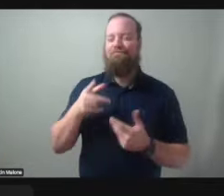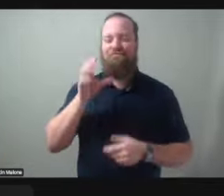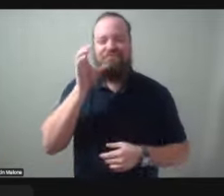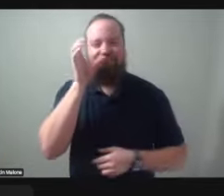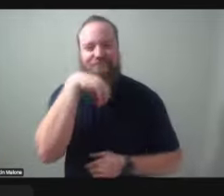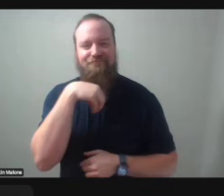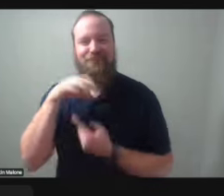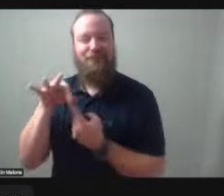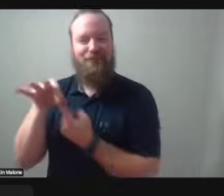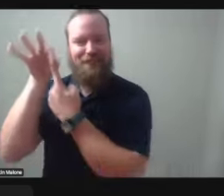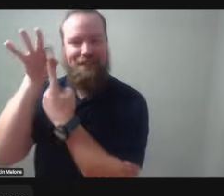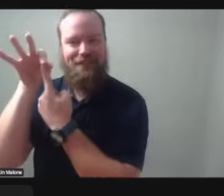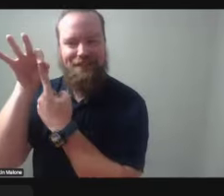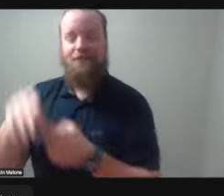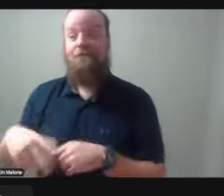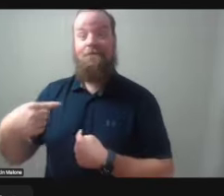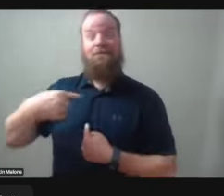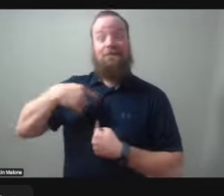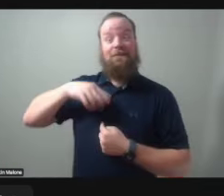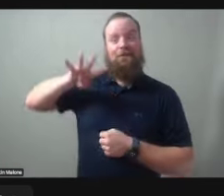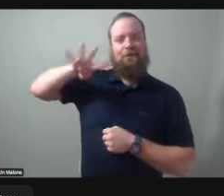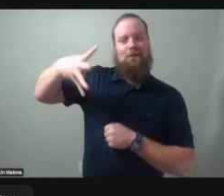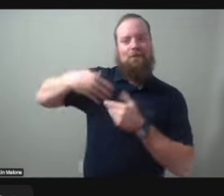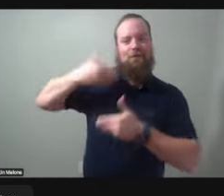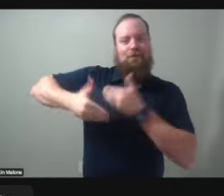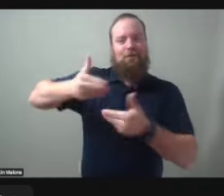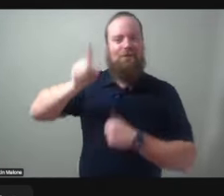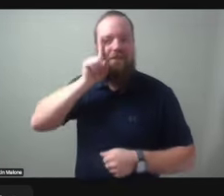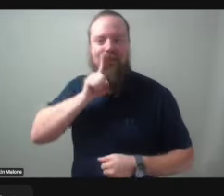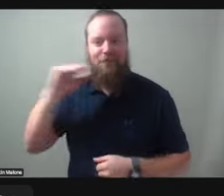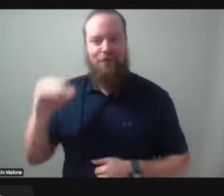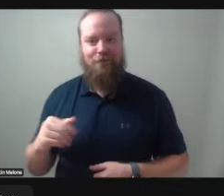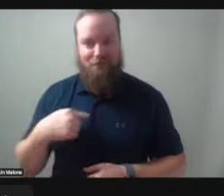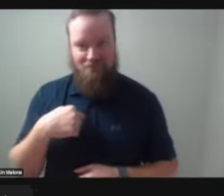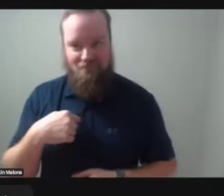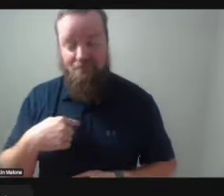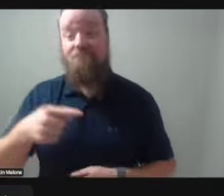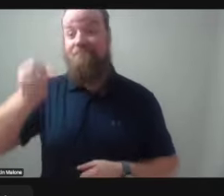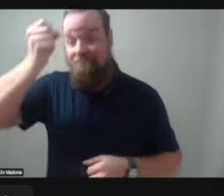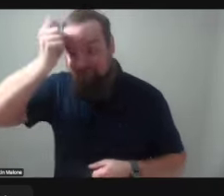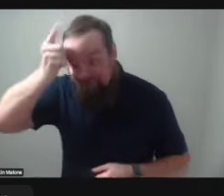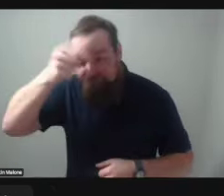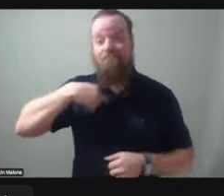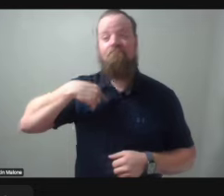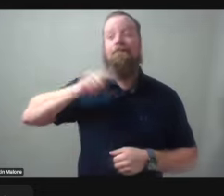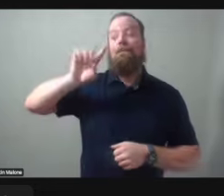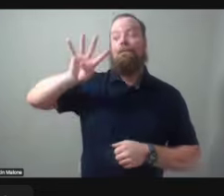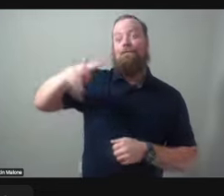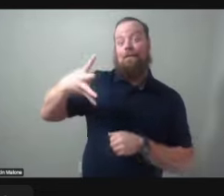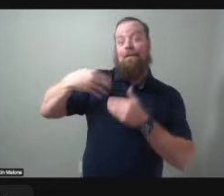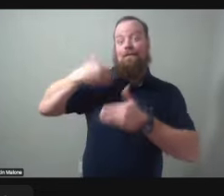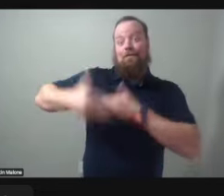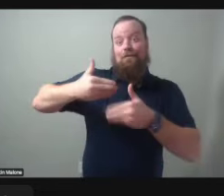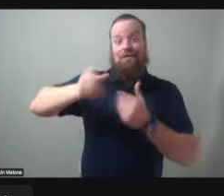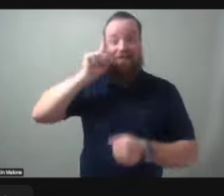the cultural perspective of it being a cure and eradicating deaf culture. But those